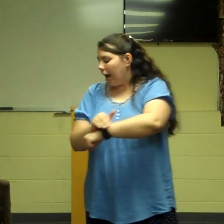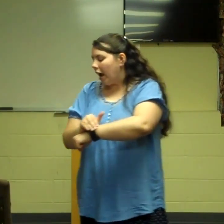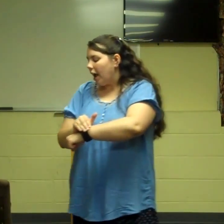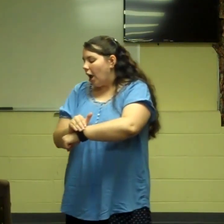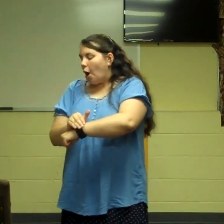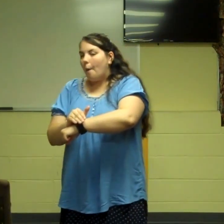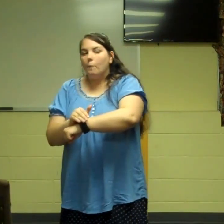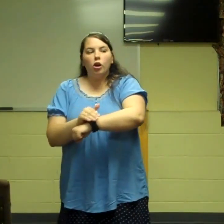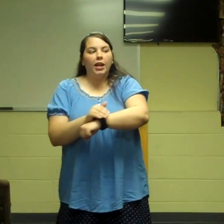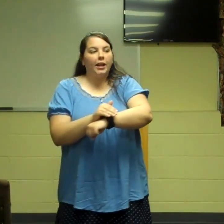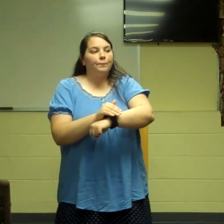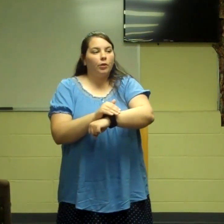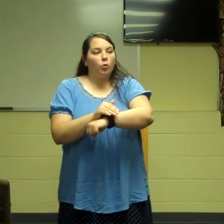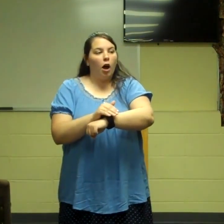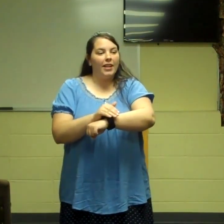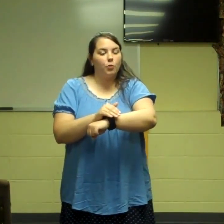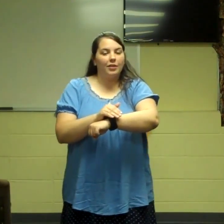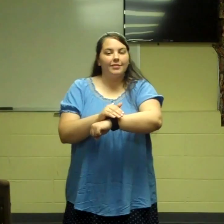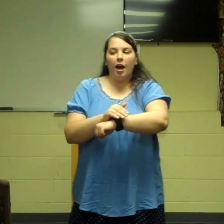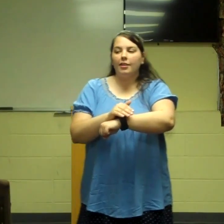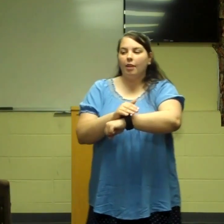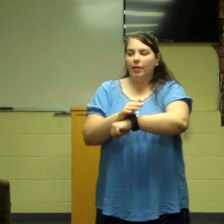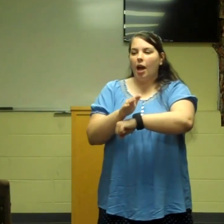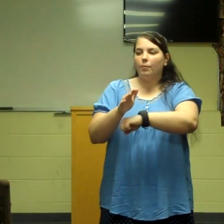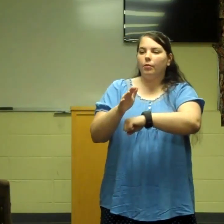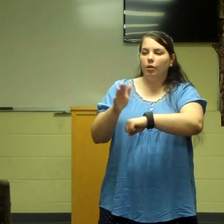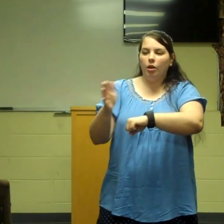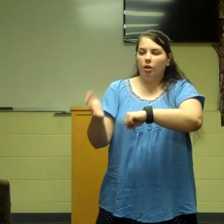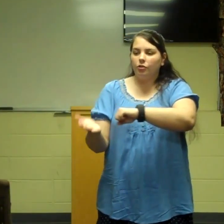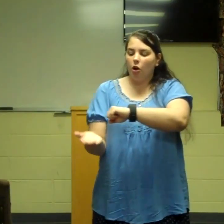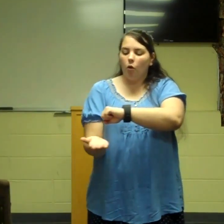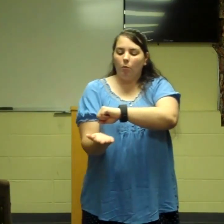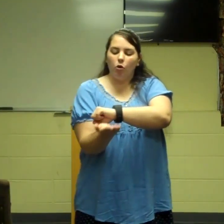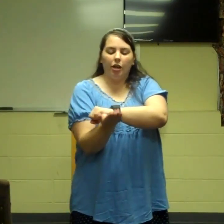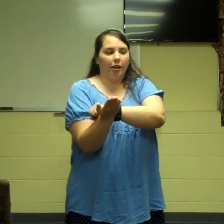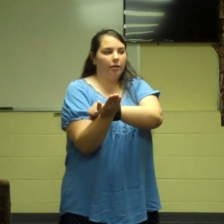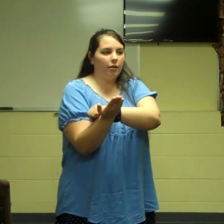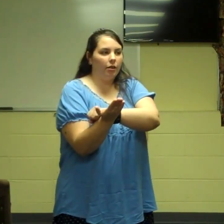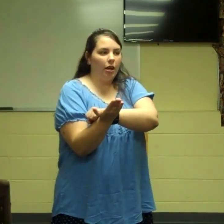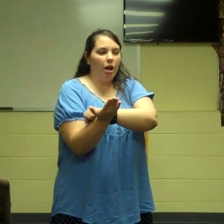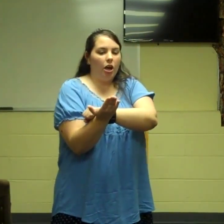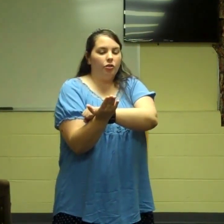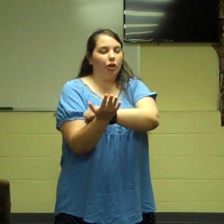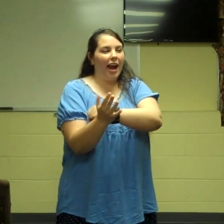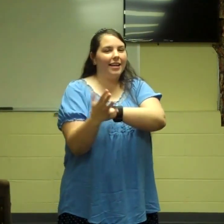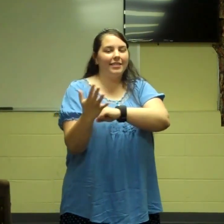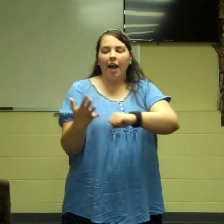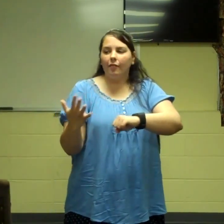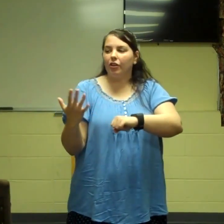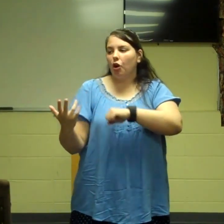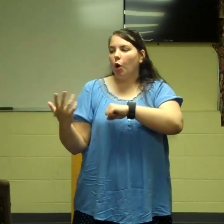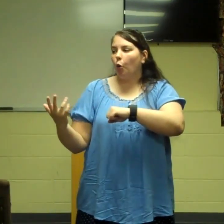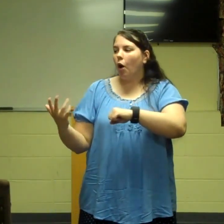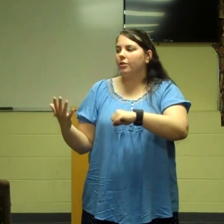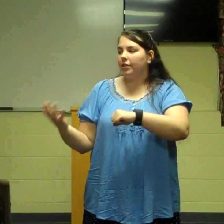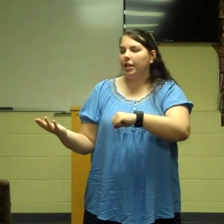night. Morning, well, that's when the sun is coming up. So morning. So your hand's kind of like showing what